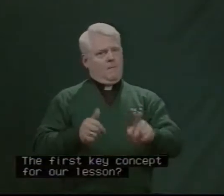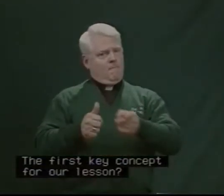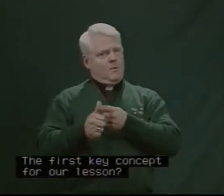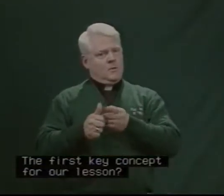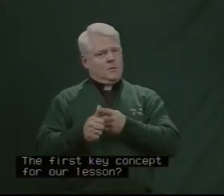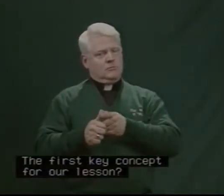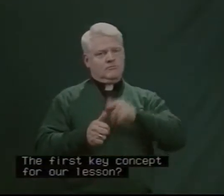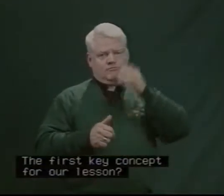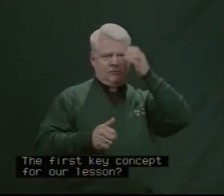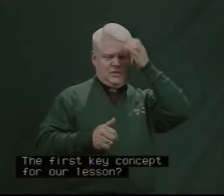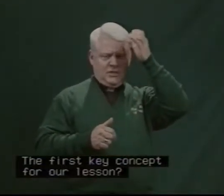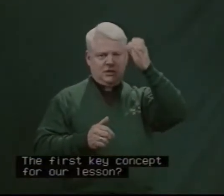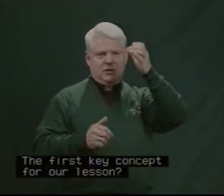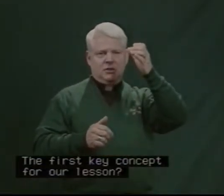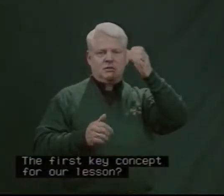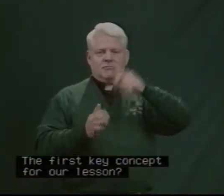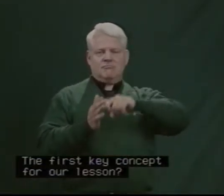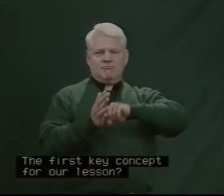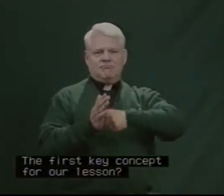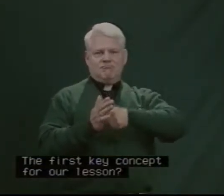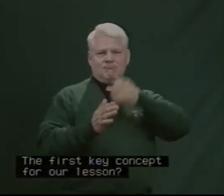The first key concept for our lesson.